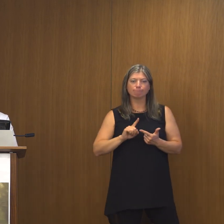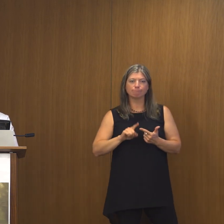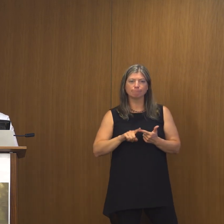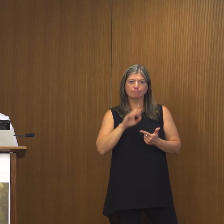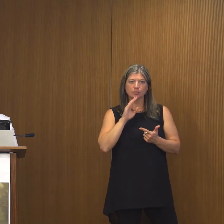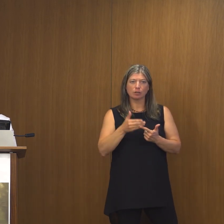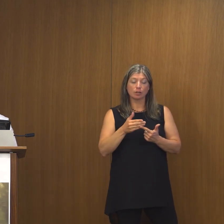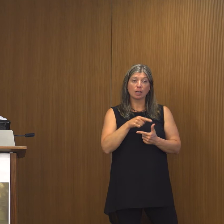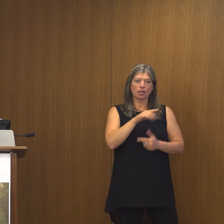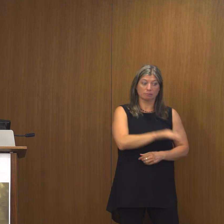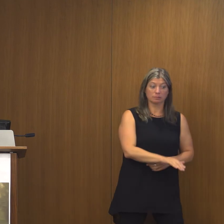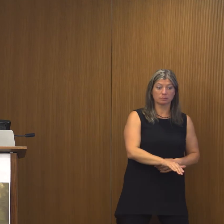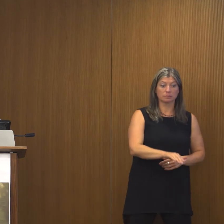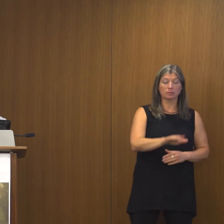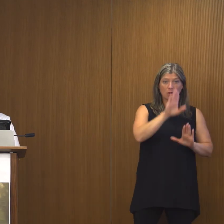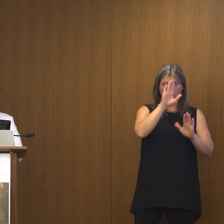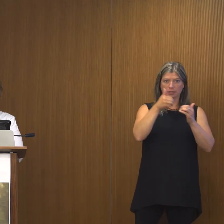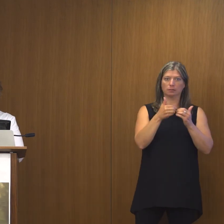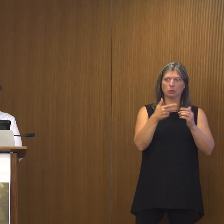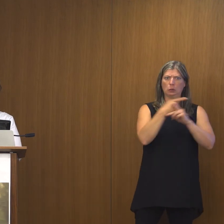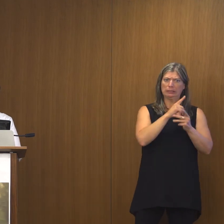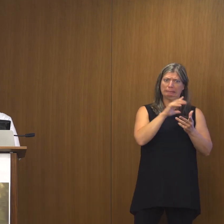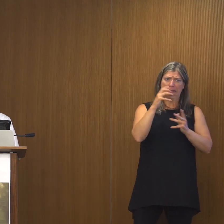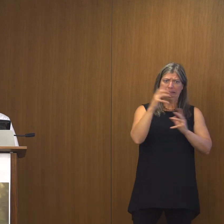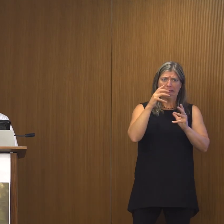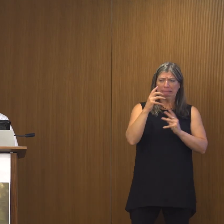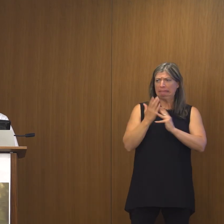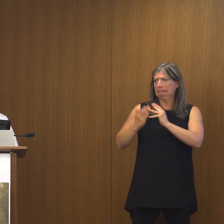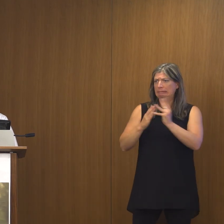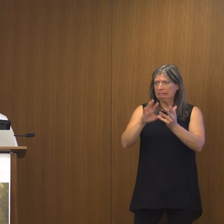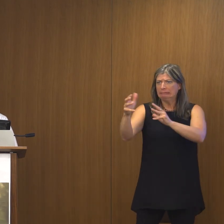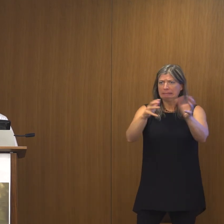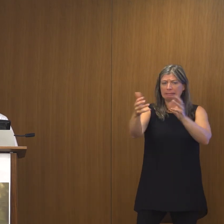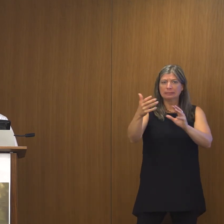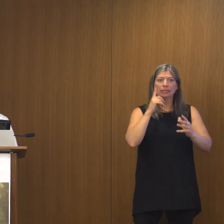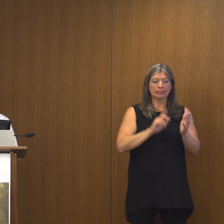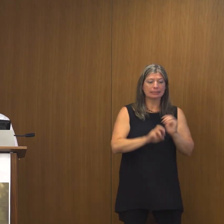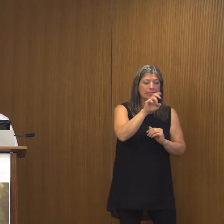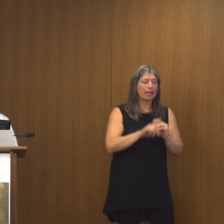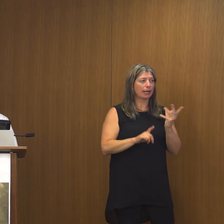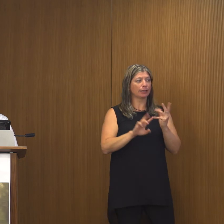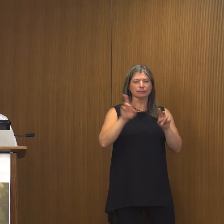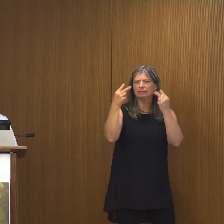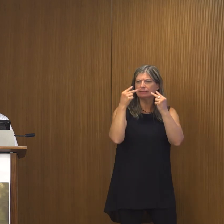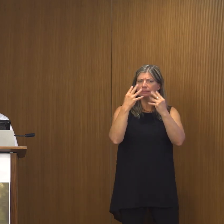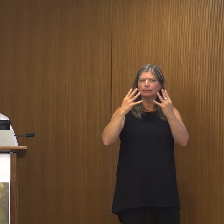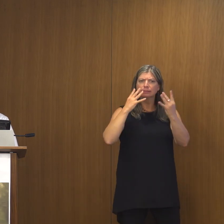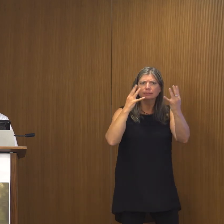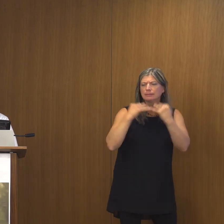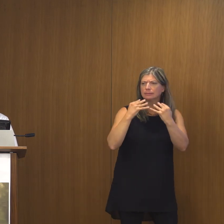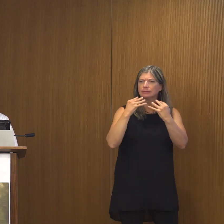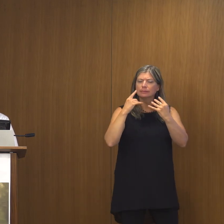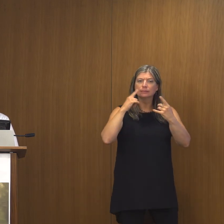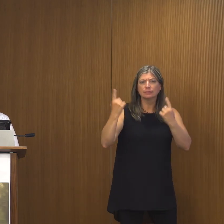his symptoms of autism became more disruptive. We frequently found ourselves the subject of stares, comments, and even anger when he became